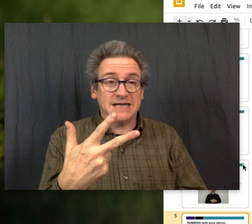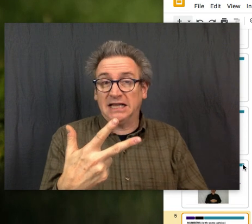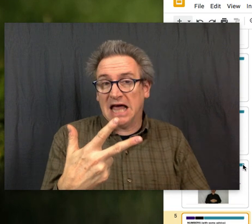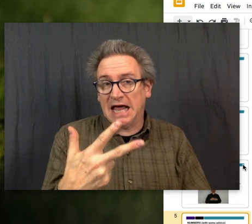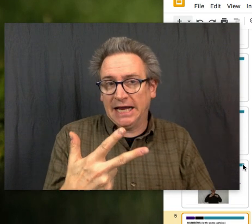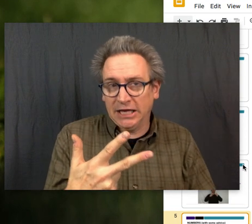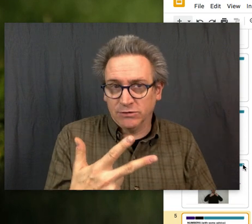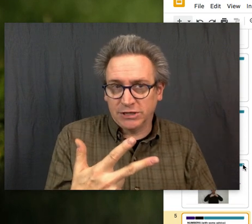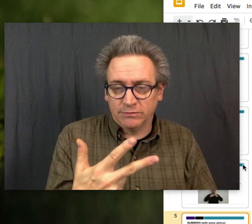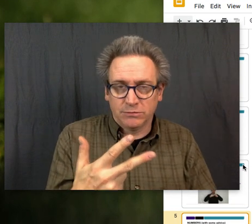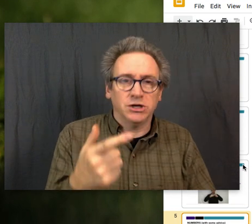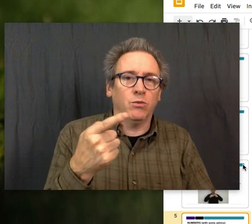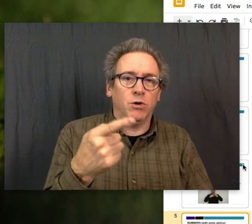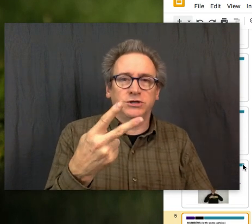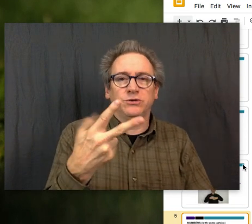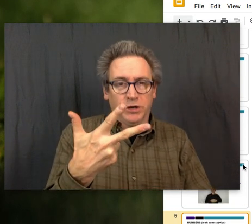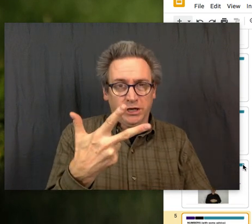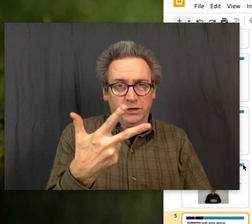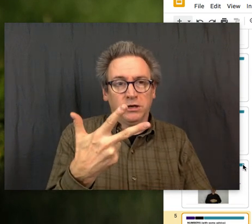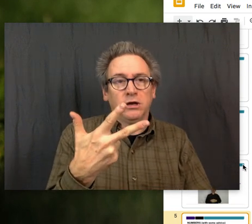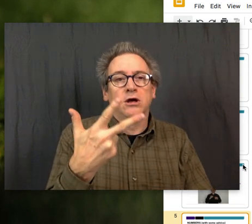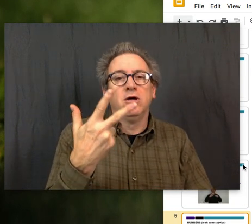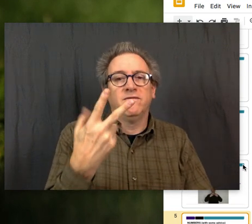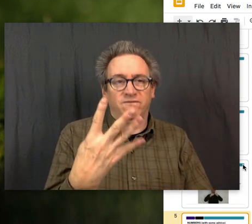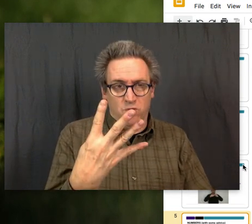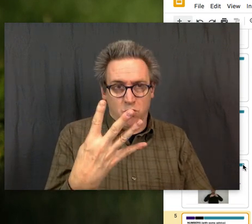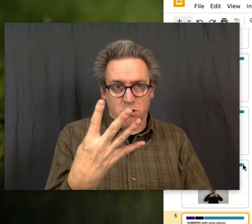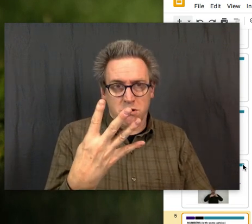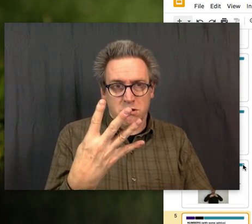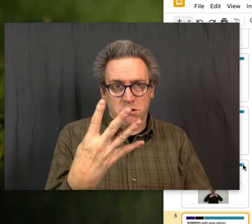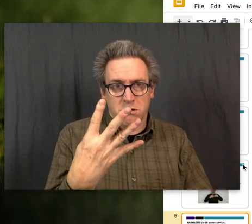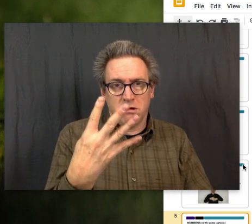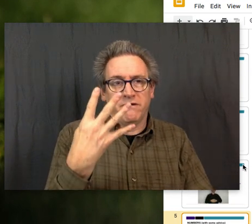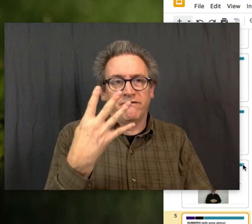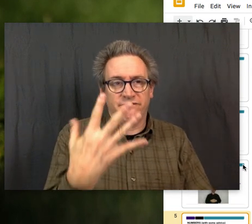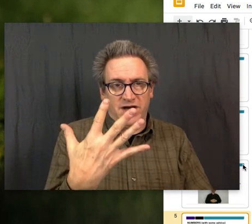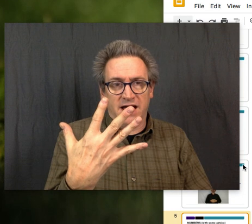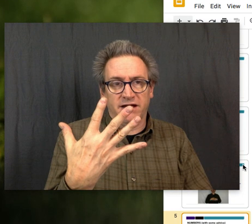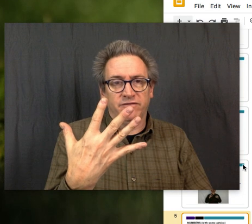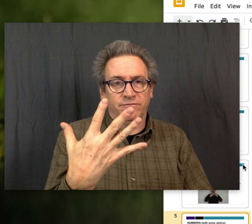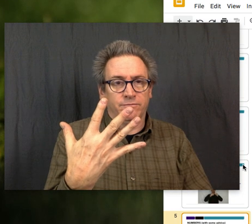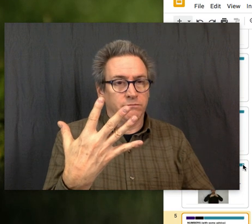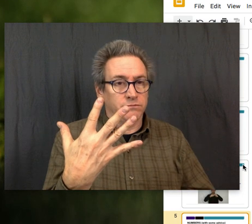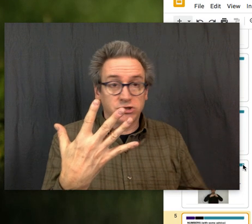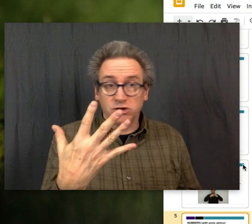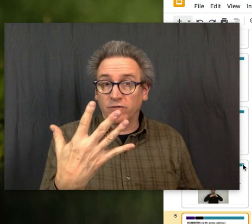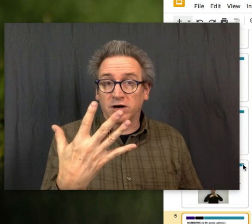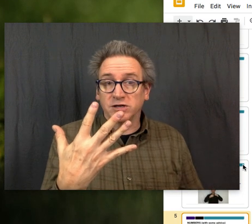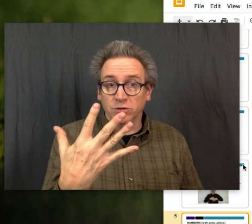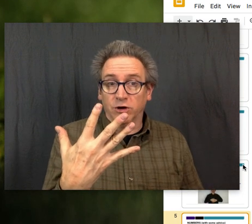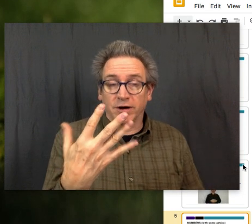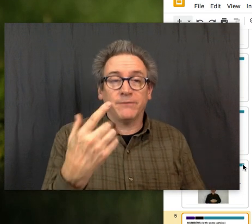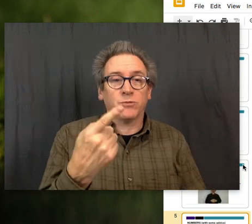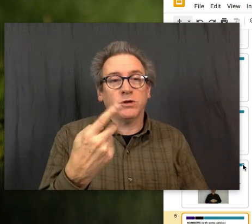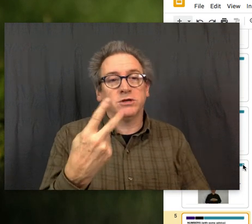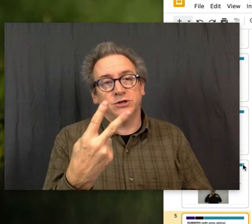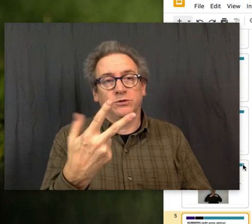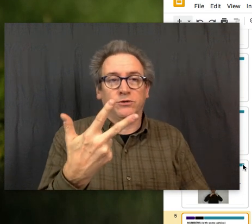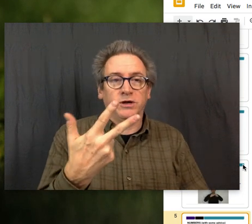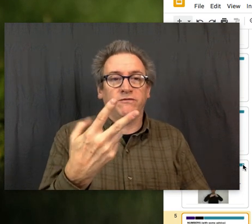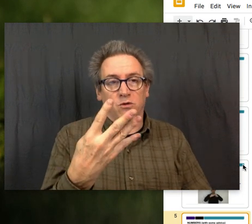going to take a lot of getting used to. So 1, 2, 3, 4, 5. So far, so good, right?